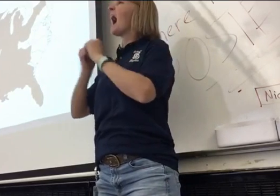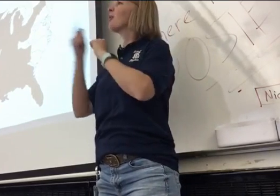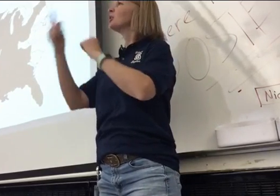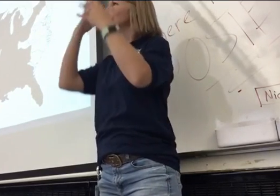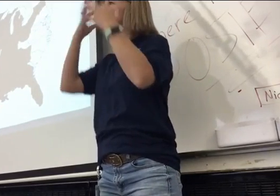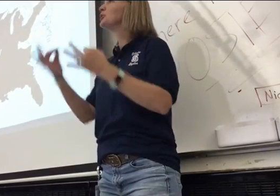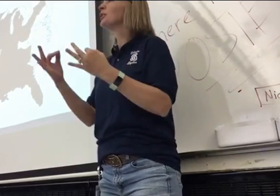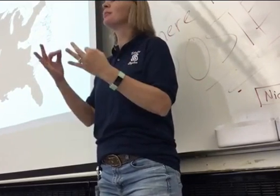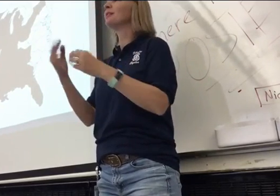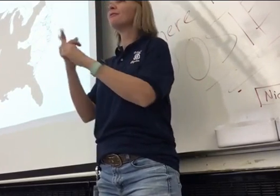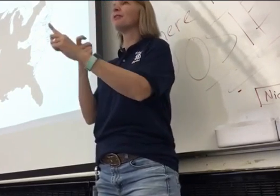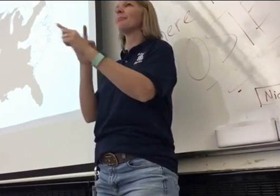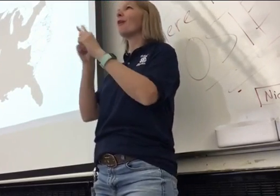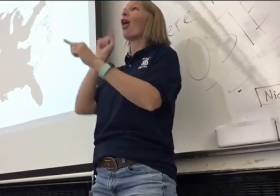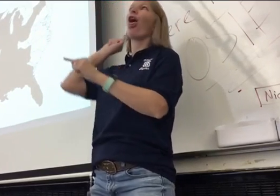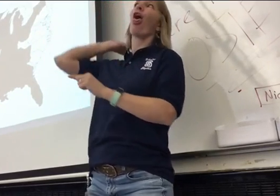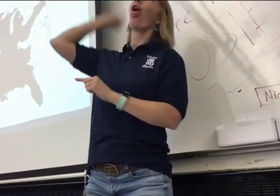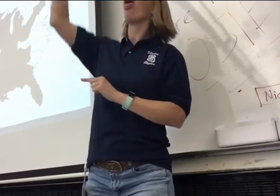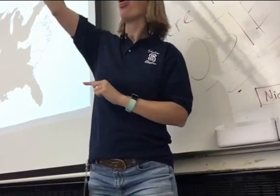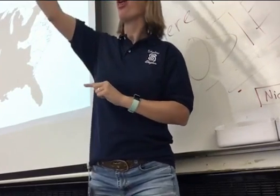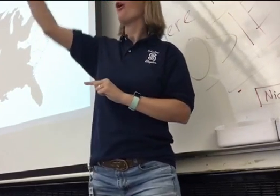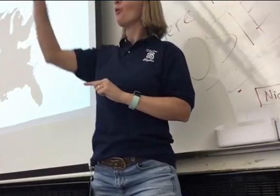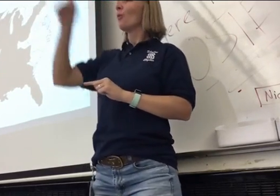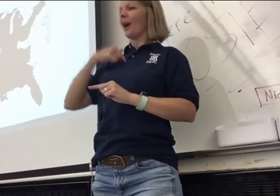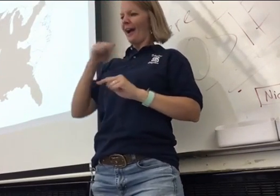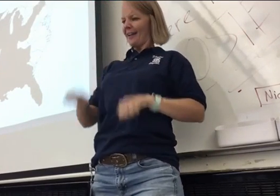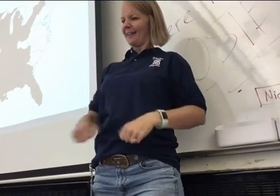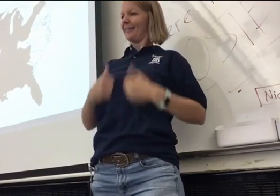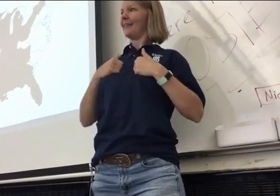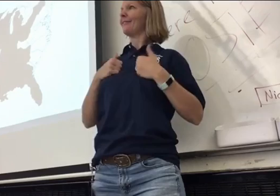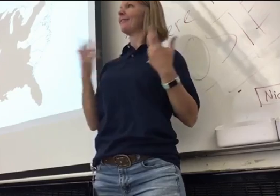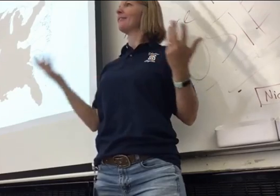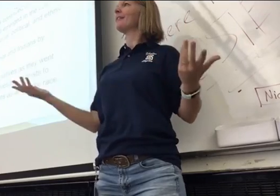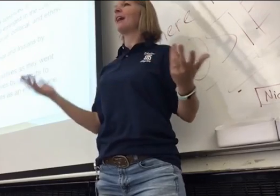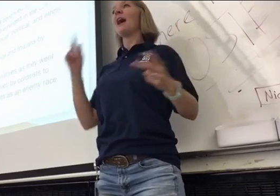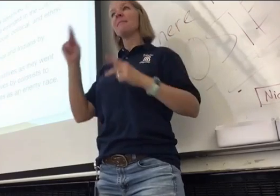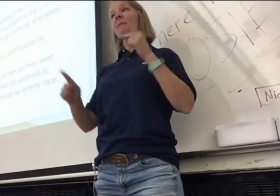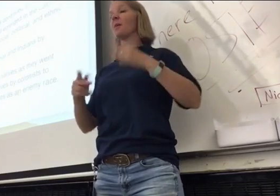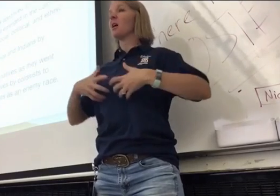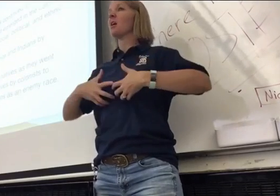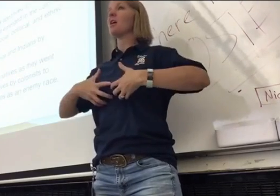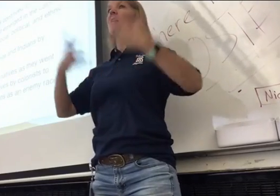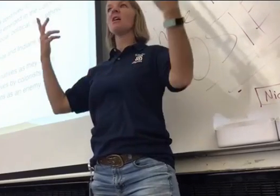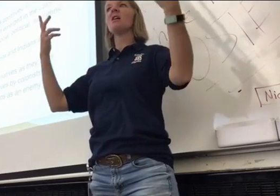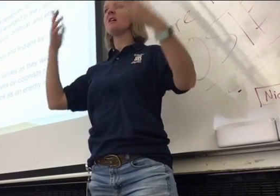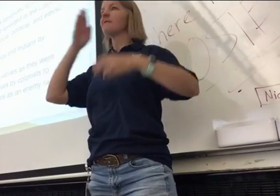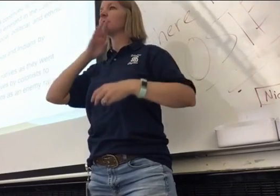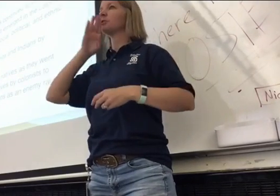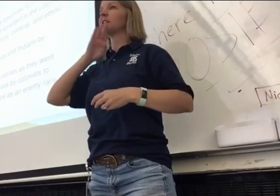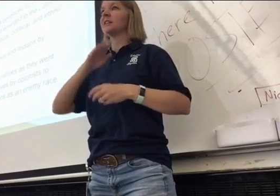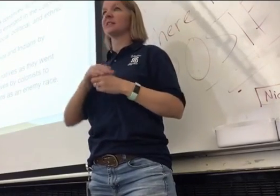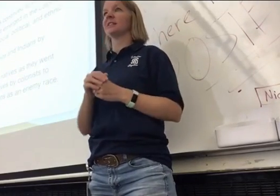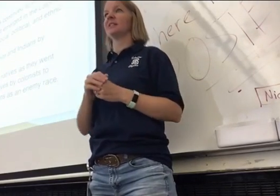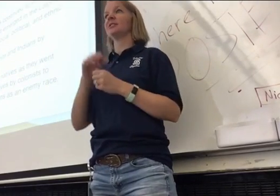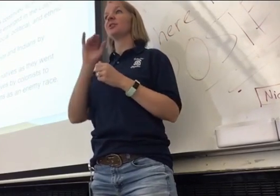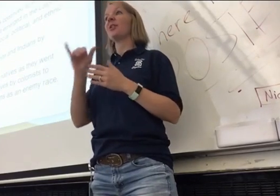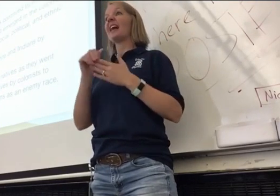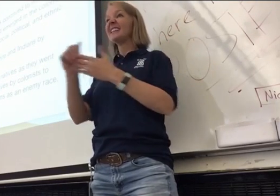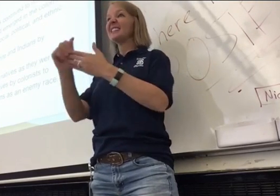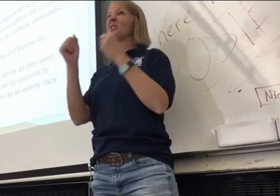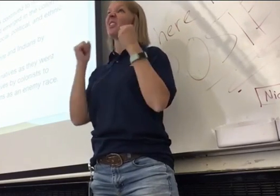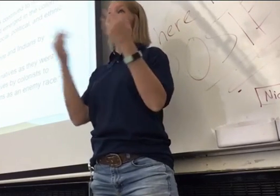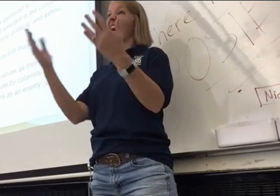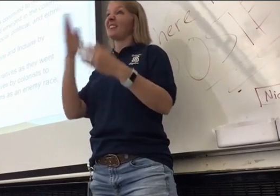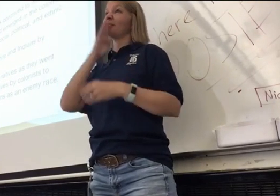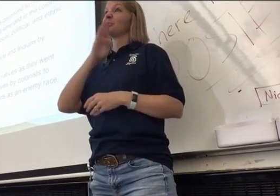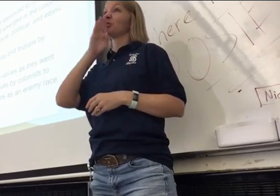determine from thousands of miles away where I'm allowed to live and not live? And people get very angry. Now, this leads to a lot of